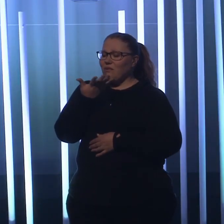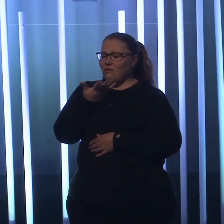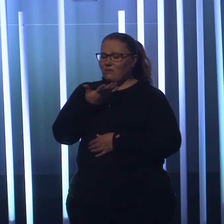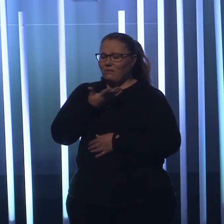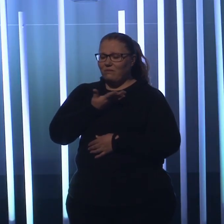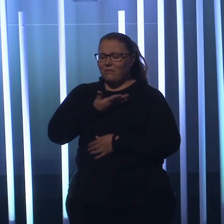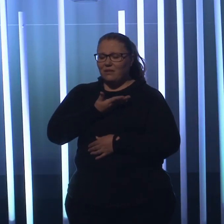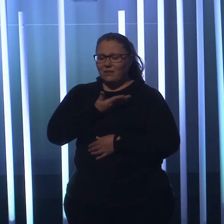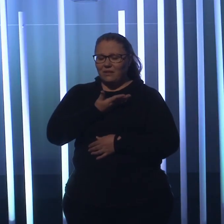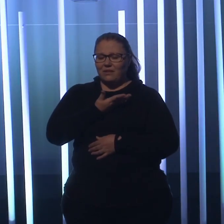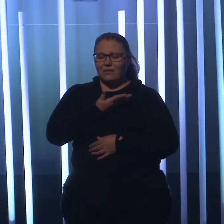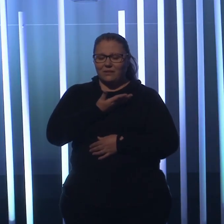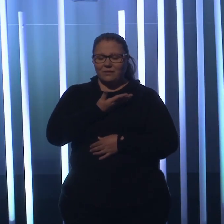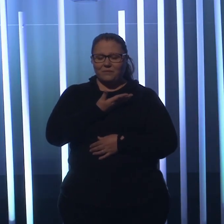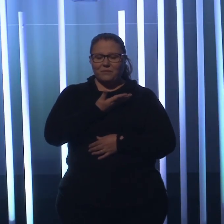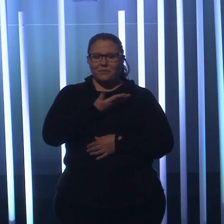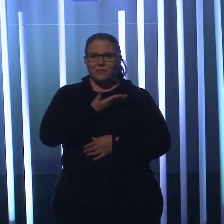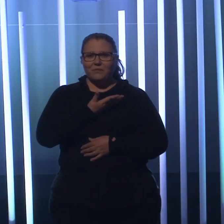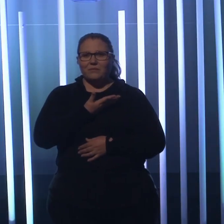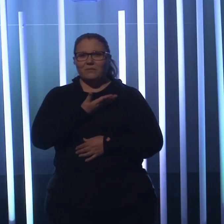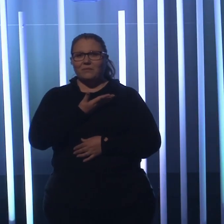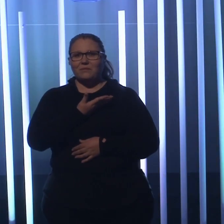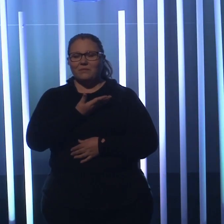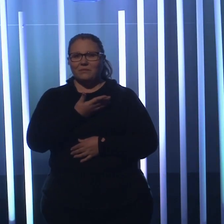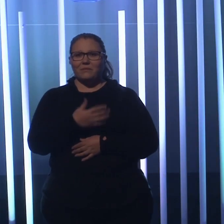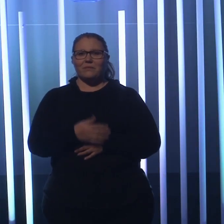unto me.